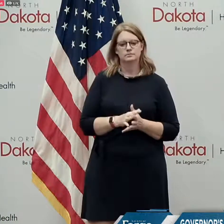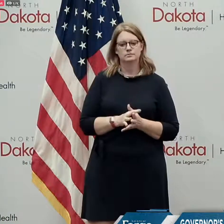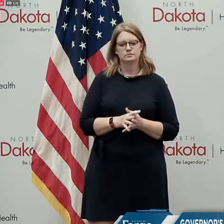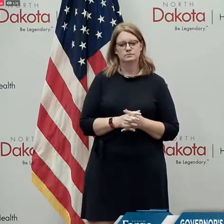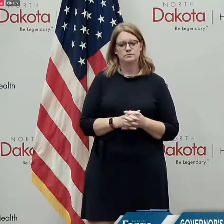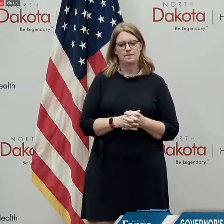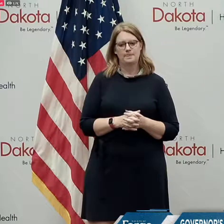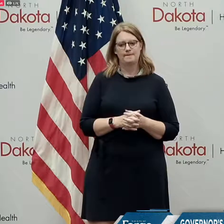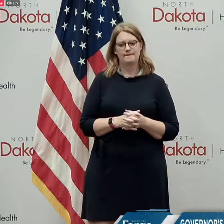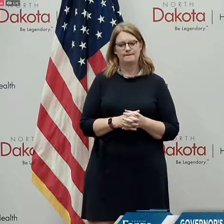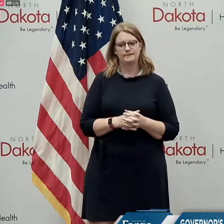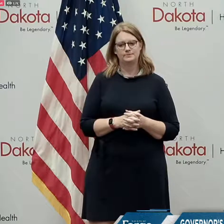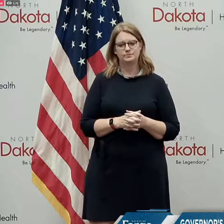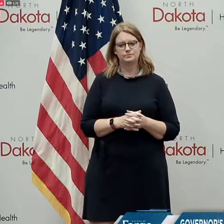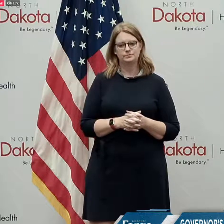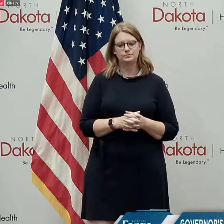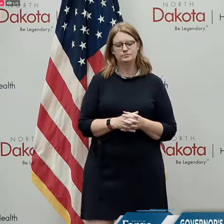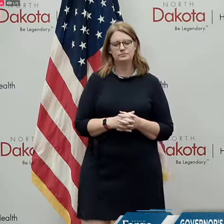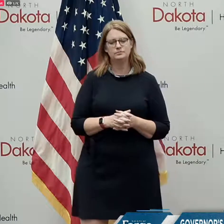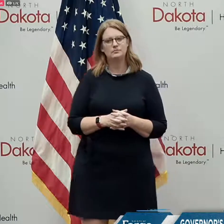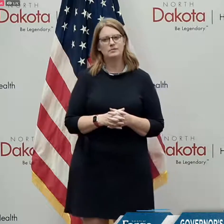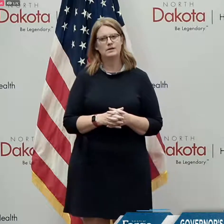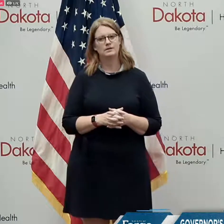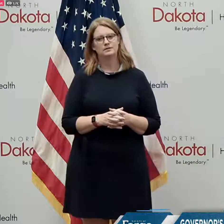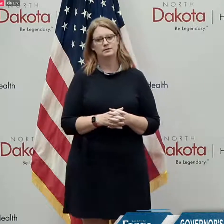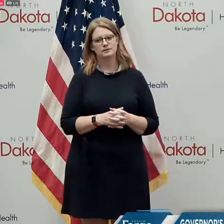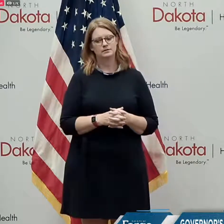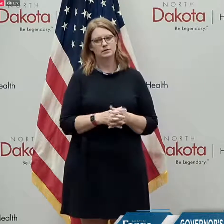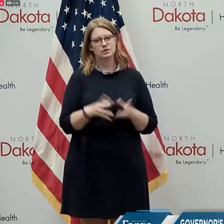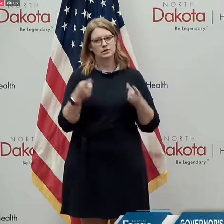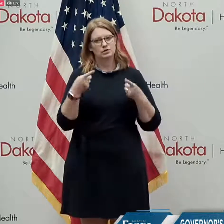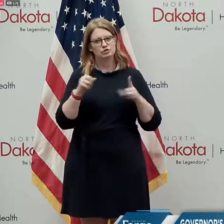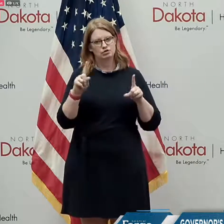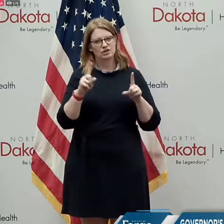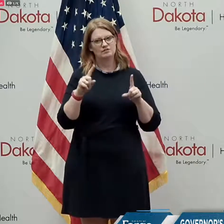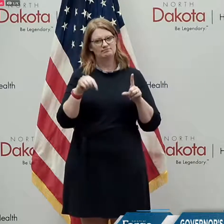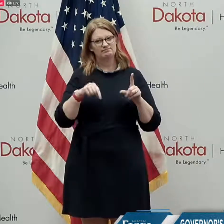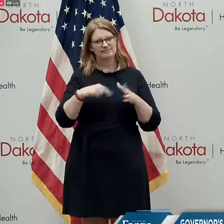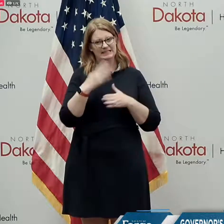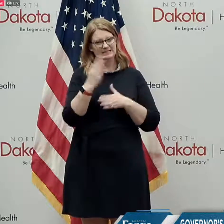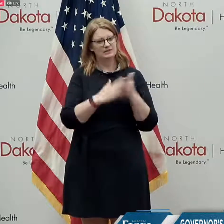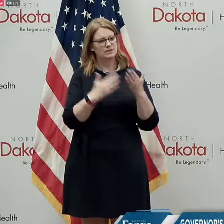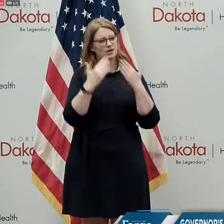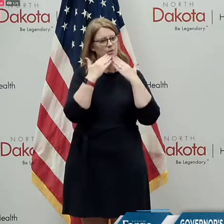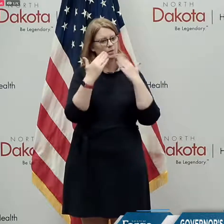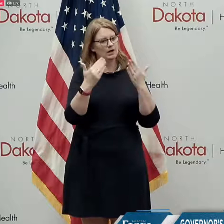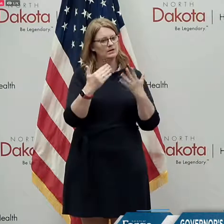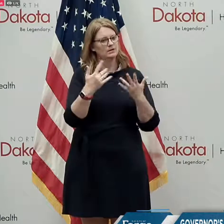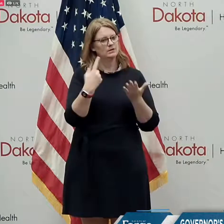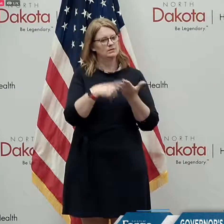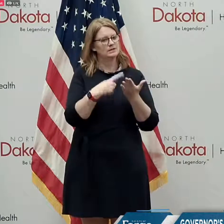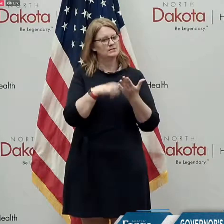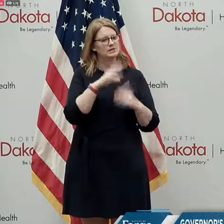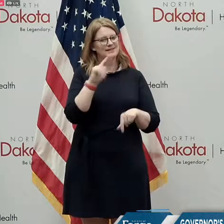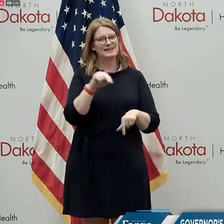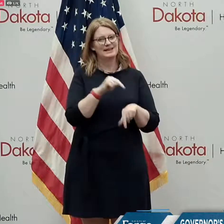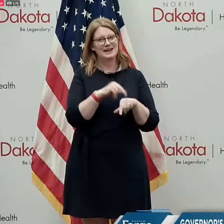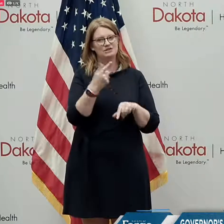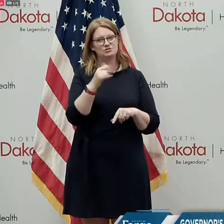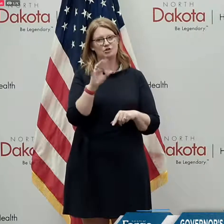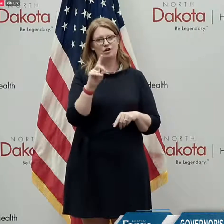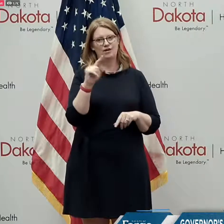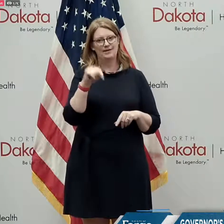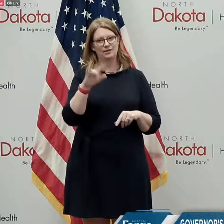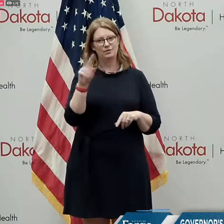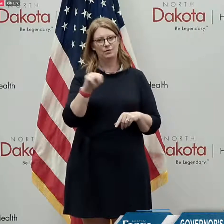And as we've often said during our section on gratitude, we've talked about the National Guard in North Dakota. The